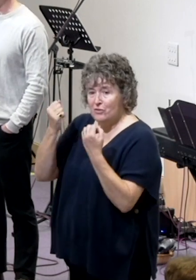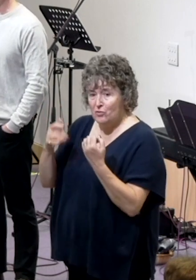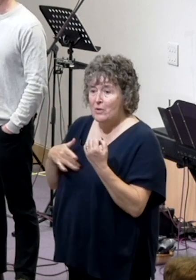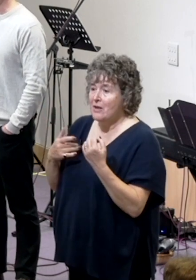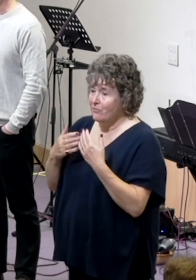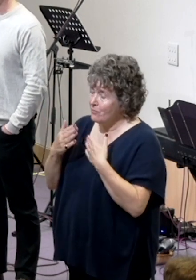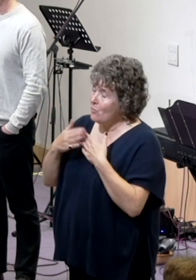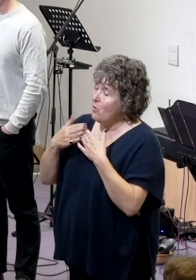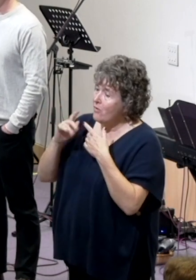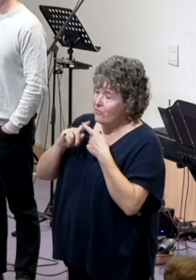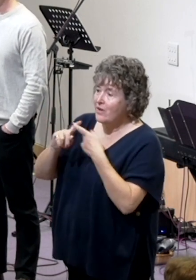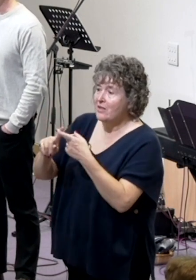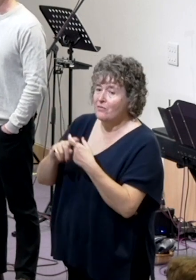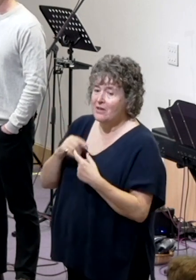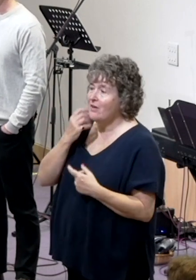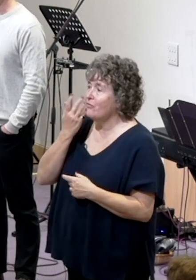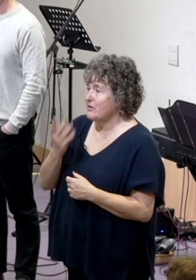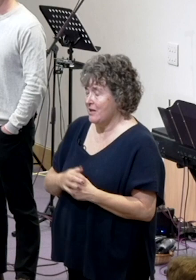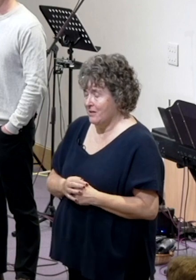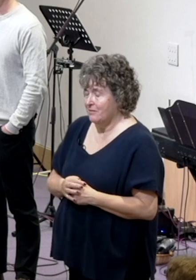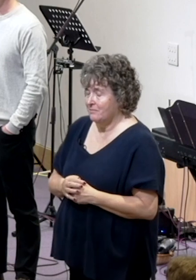more faithfully each day.